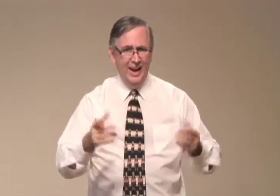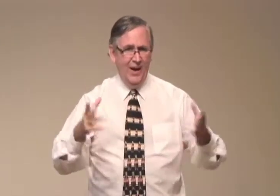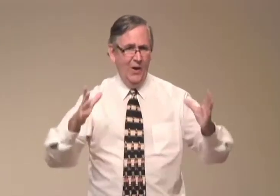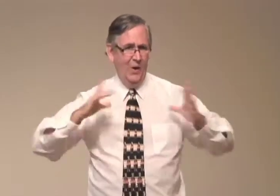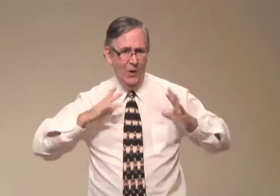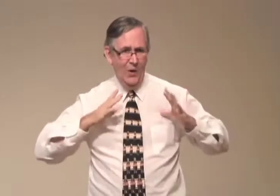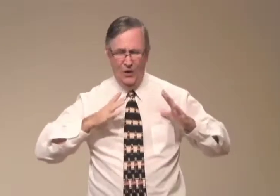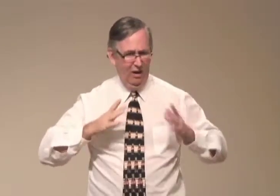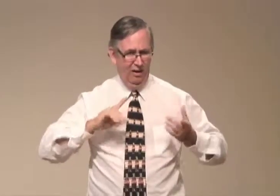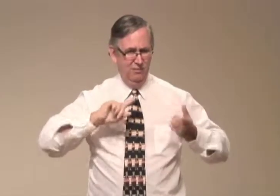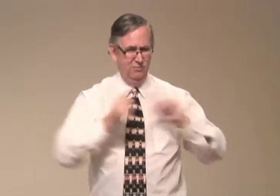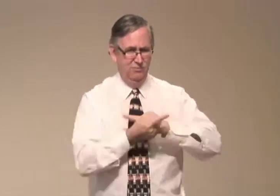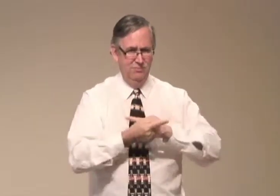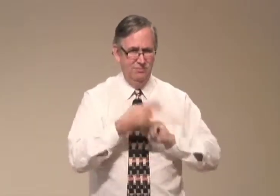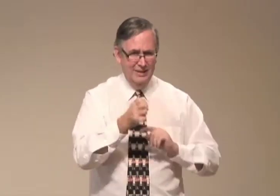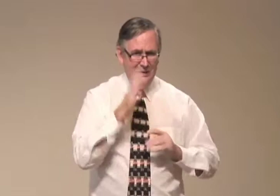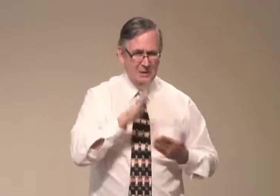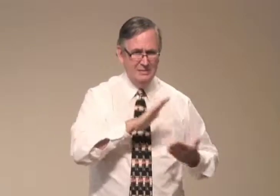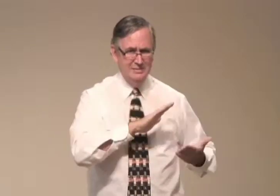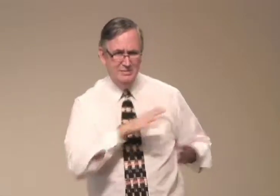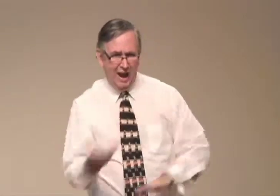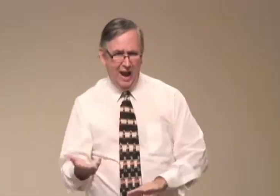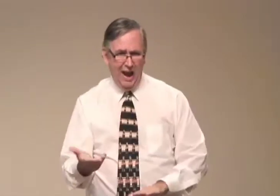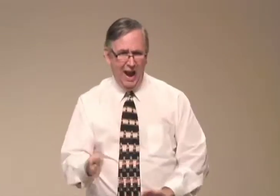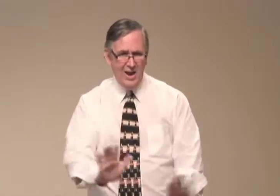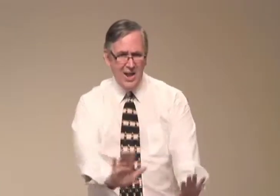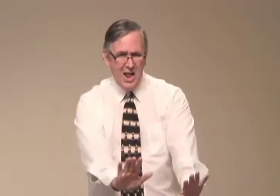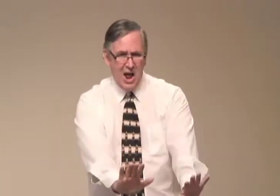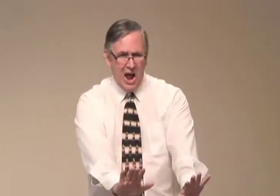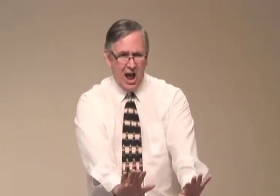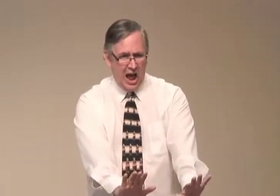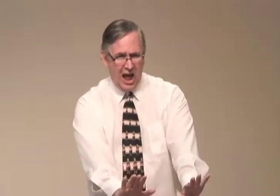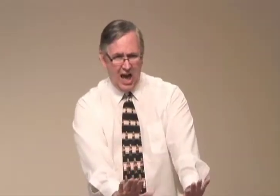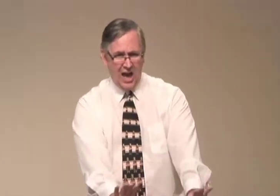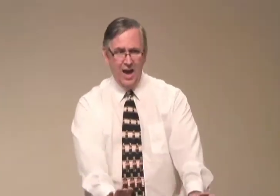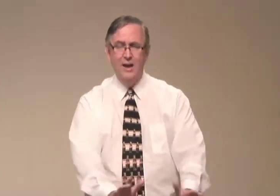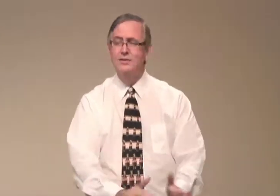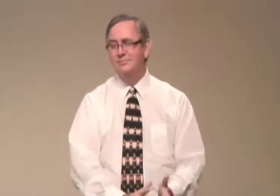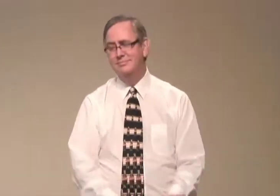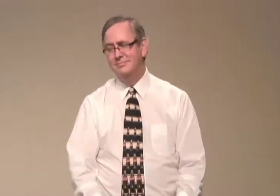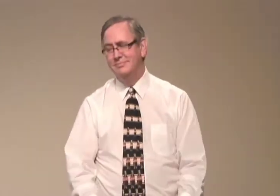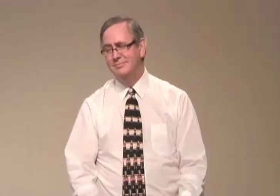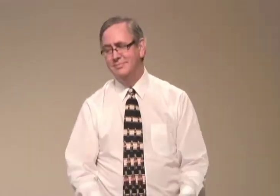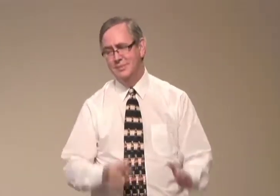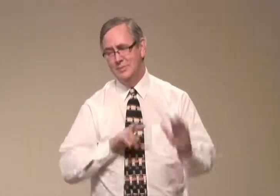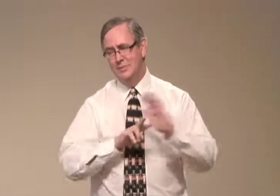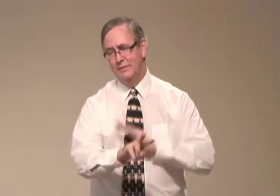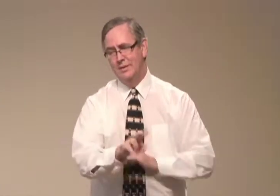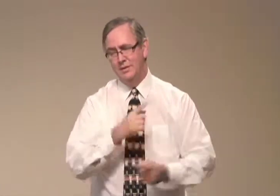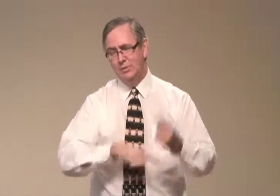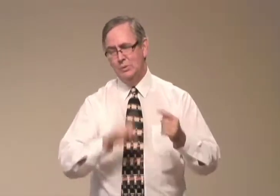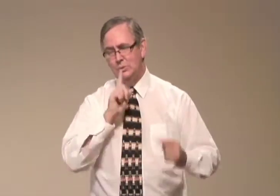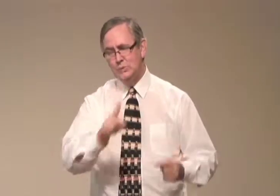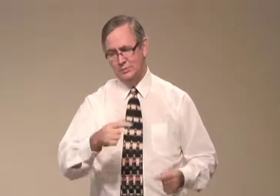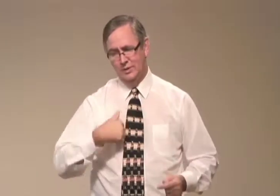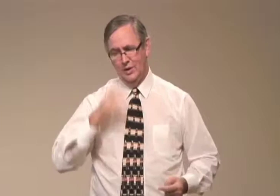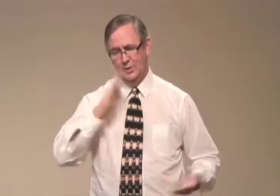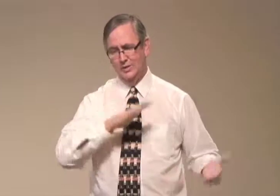preaching and feeding the multitudes. And all of a sudden, the pictures changed, and he's going to die.